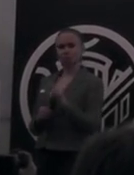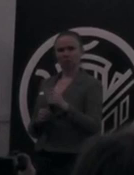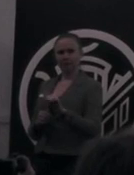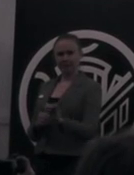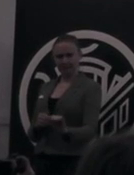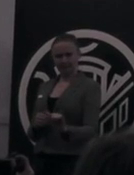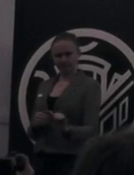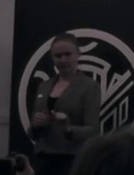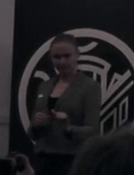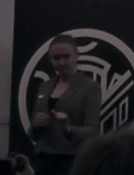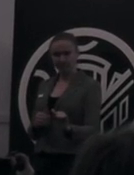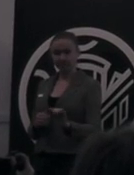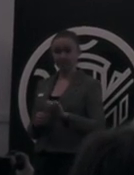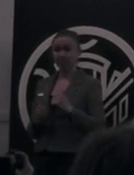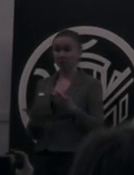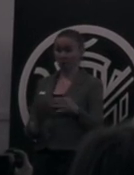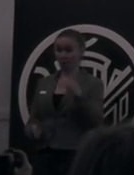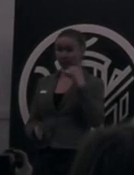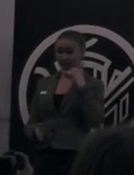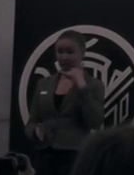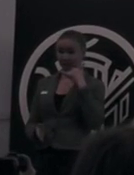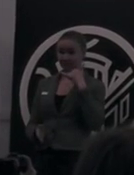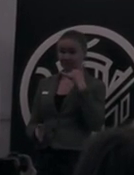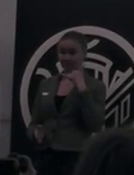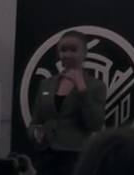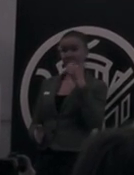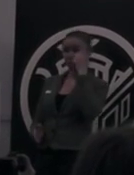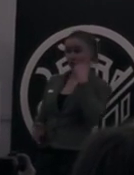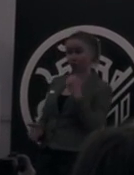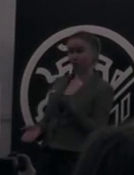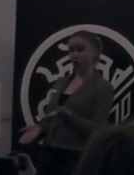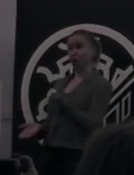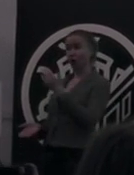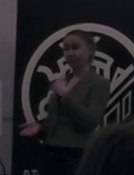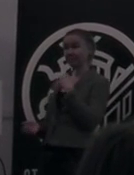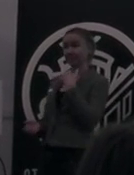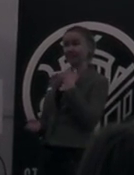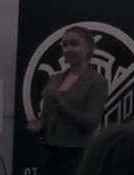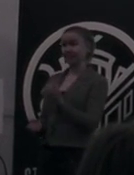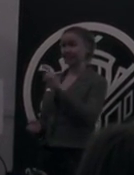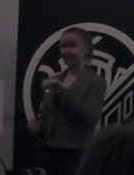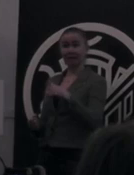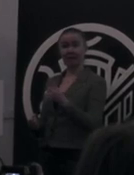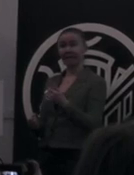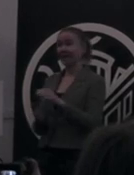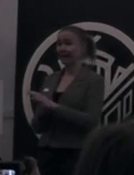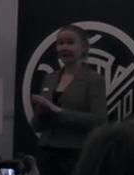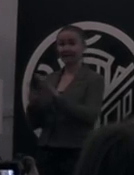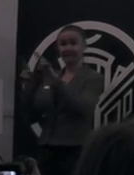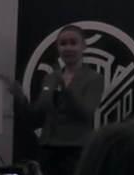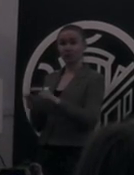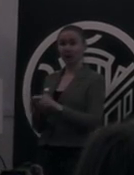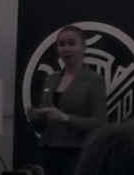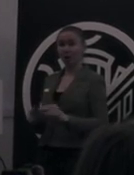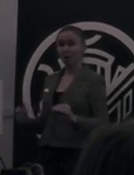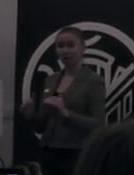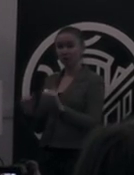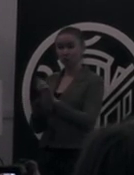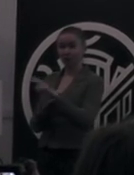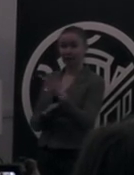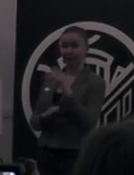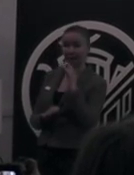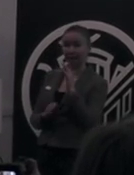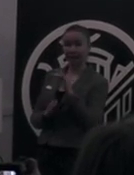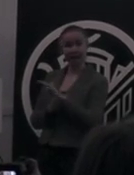2010, we got a call, "Can we please come? They can get no international organizations or international speakers